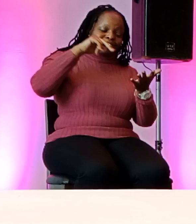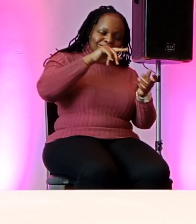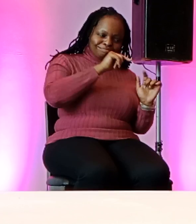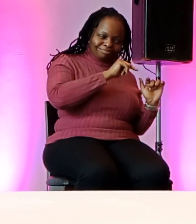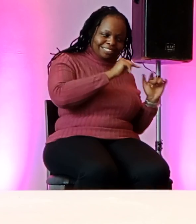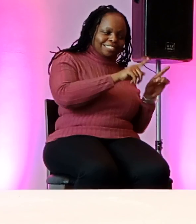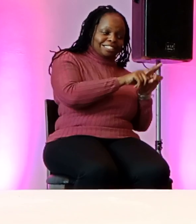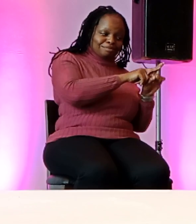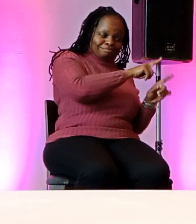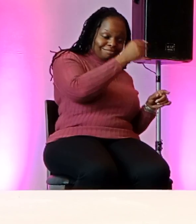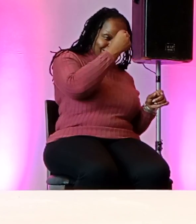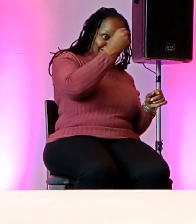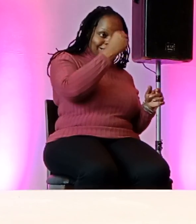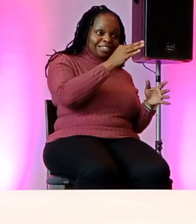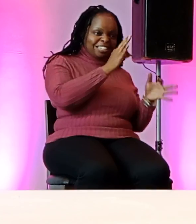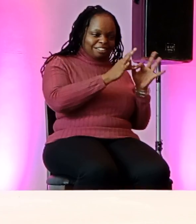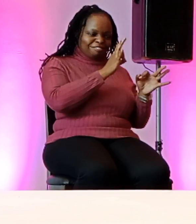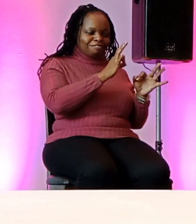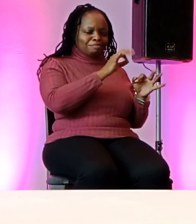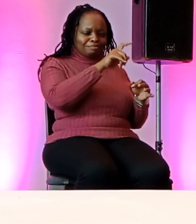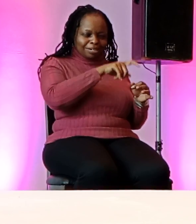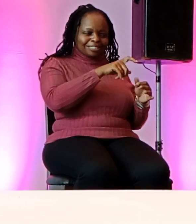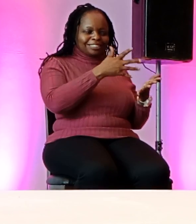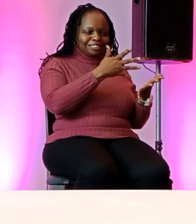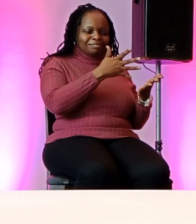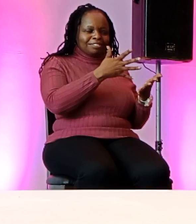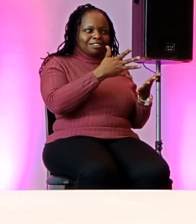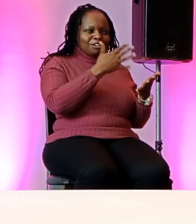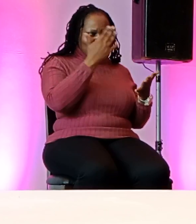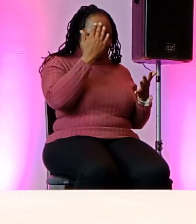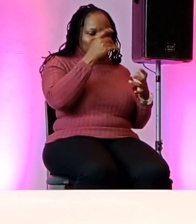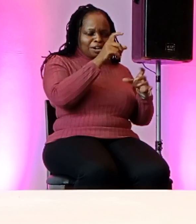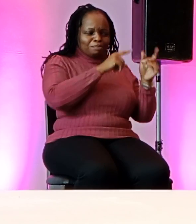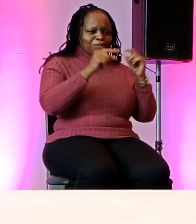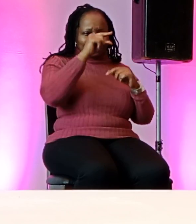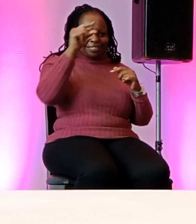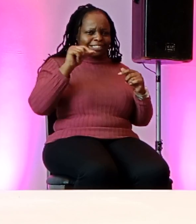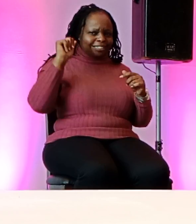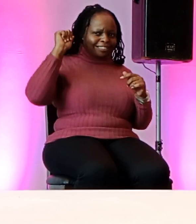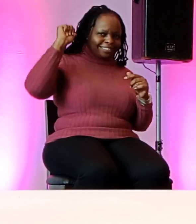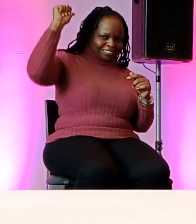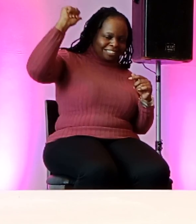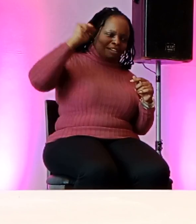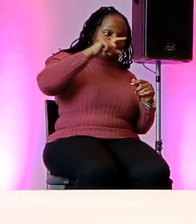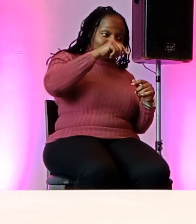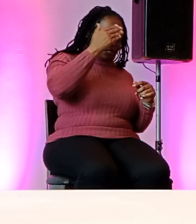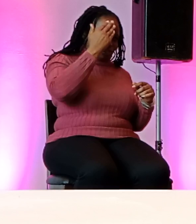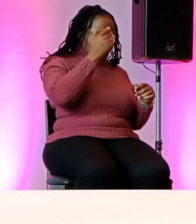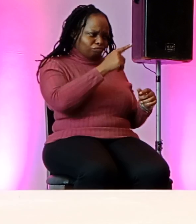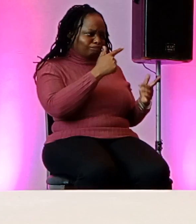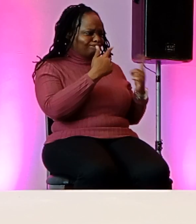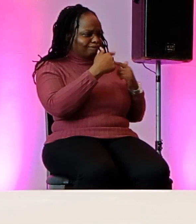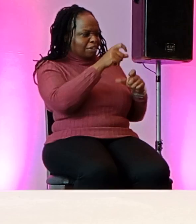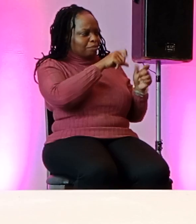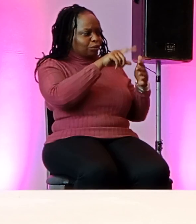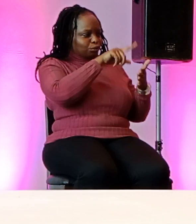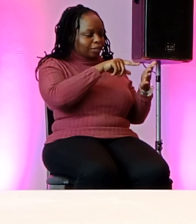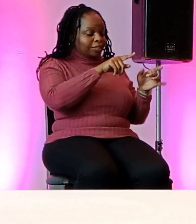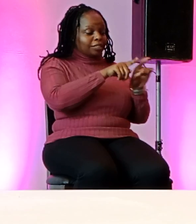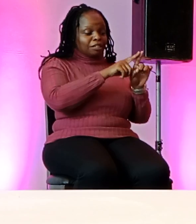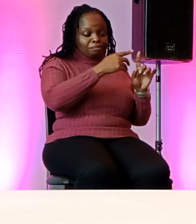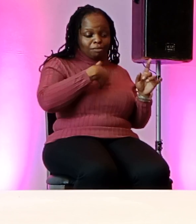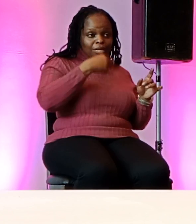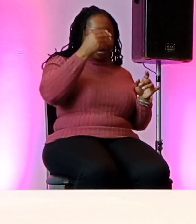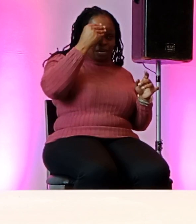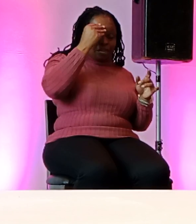session as well, and if we need to engage with Gen Z, we need to know what they're saying. So apparently, and this I learned from my